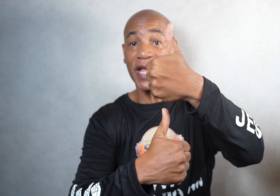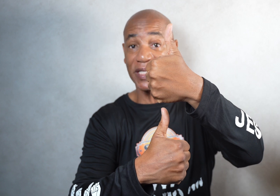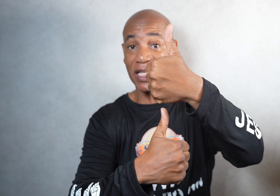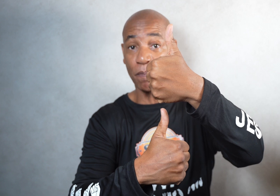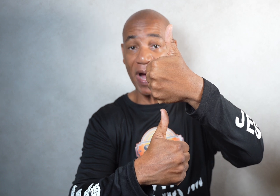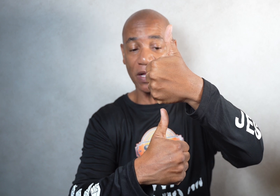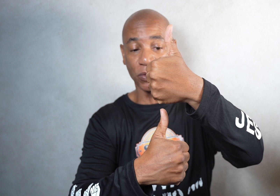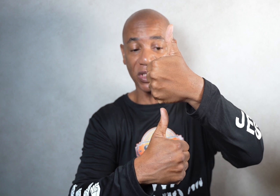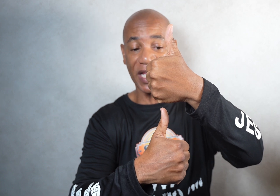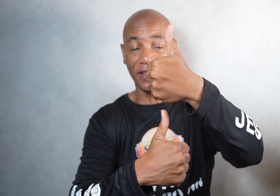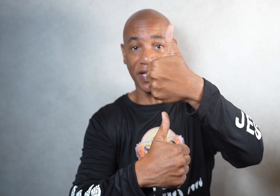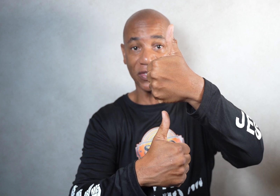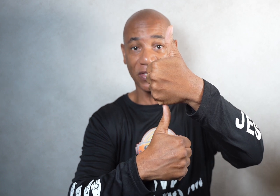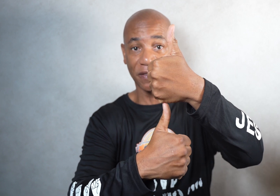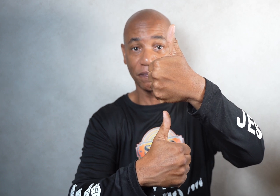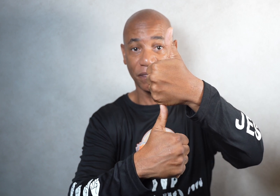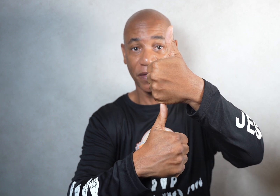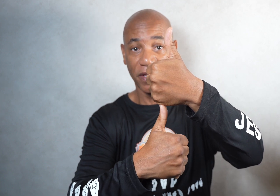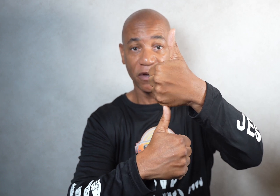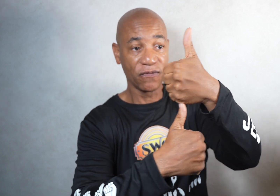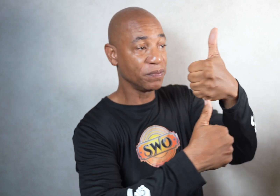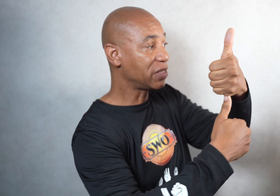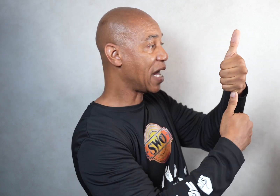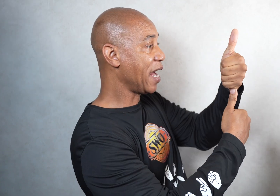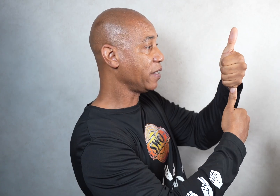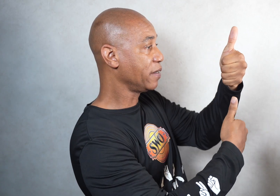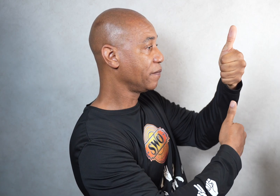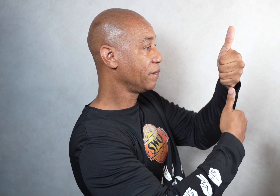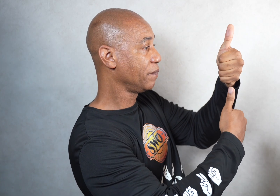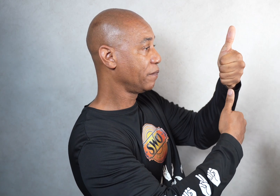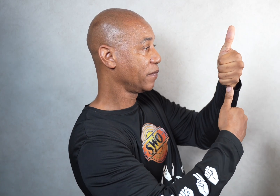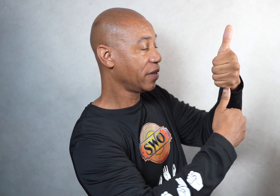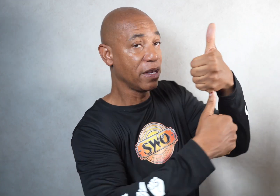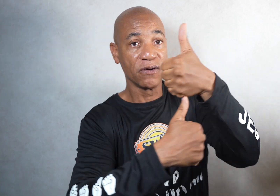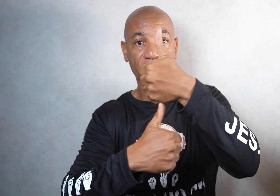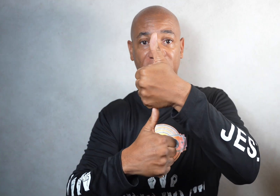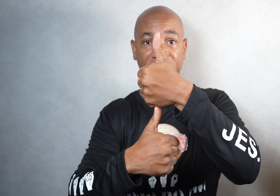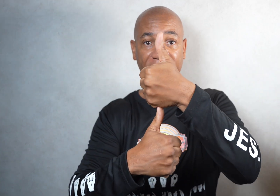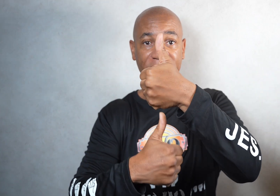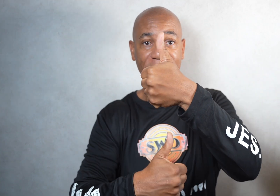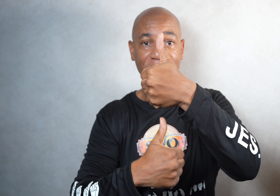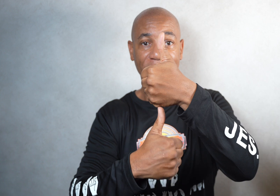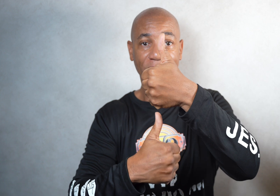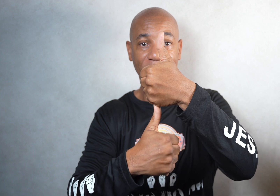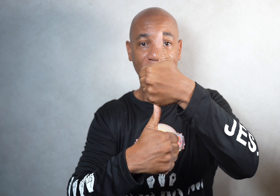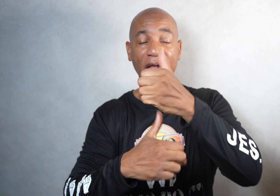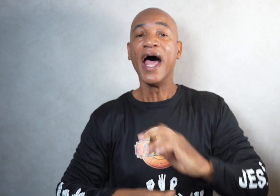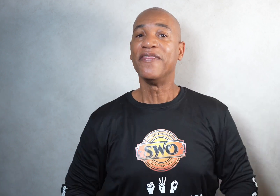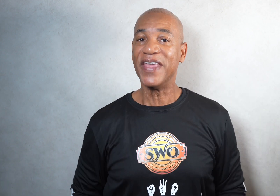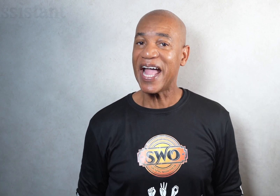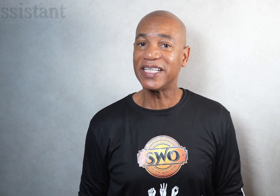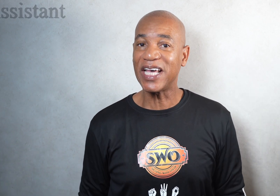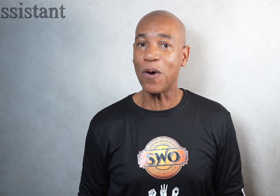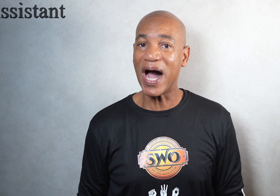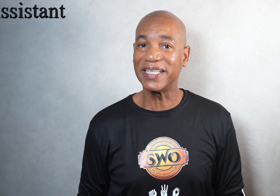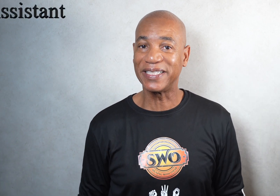at the bottom, just like this. From the side, front again. That is how I